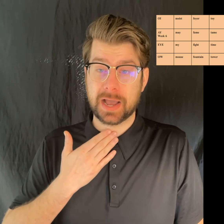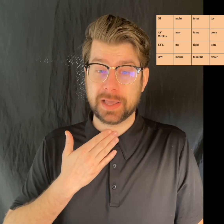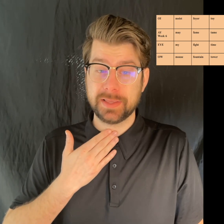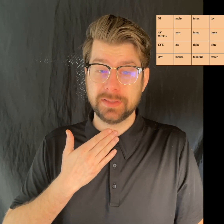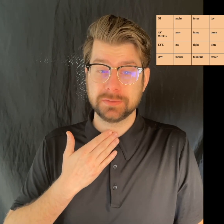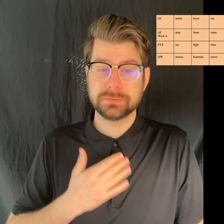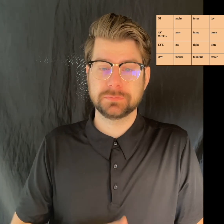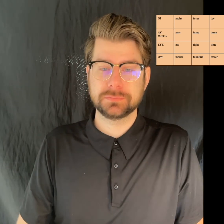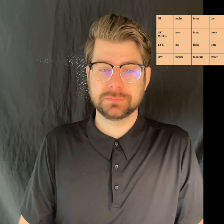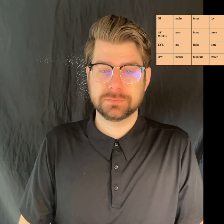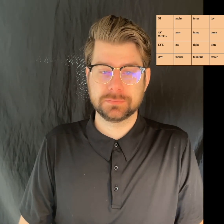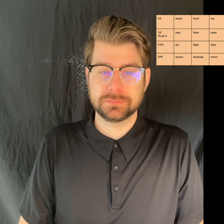rye,